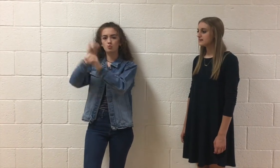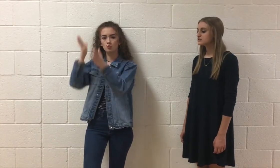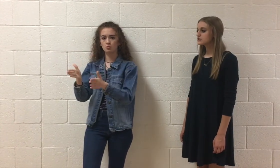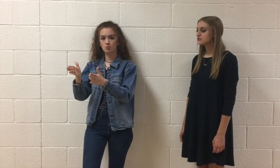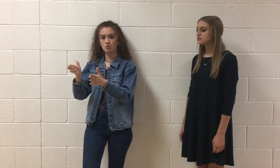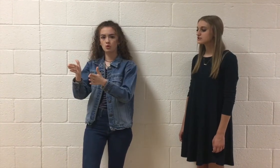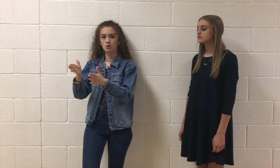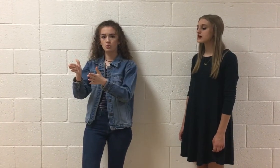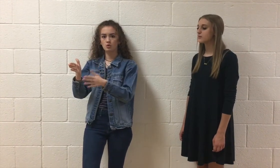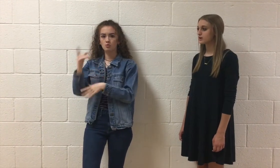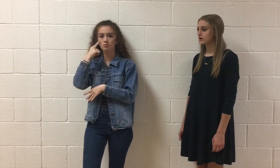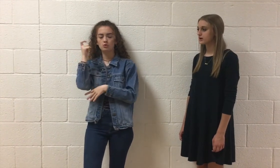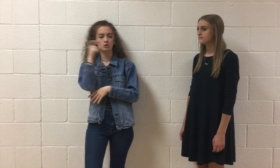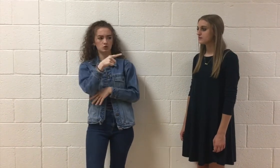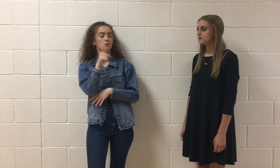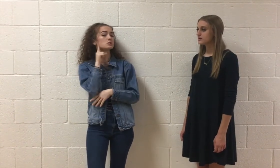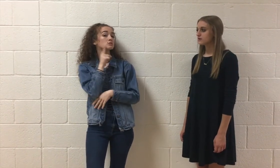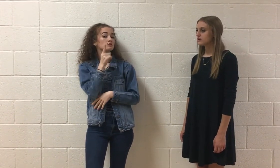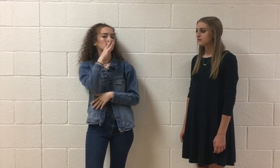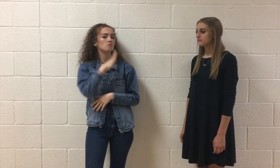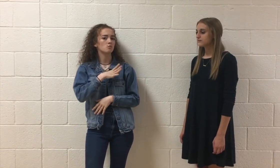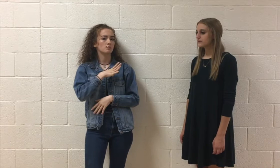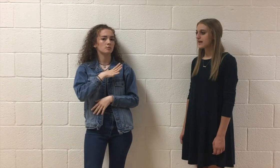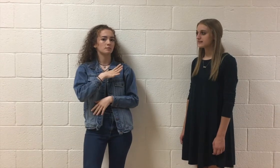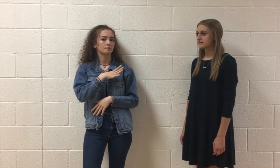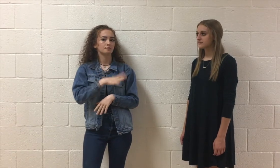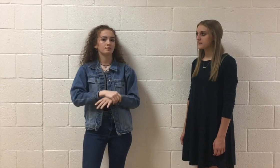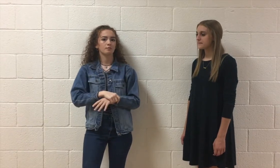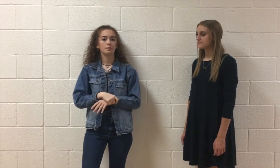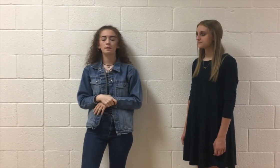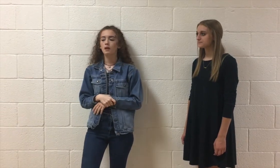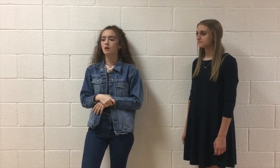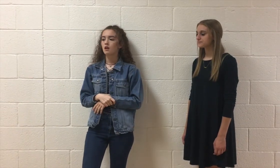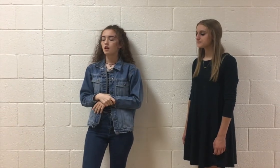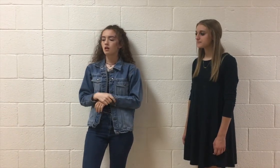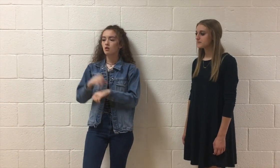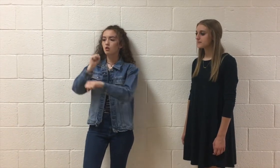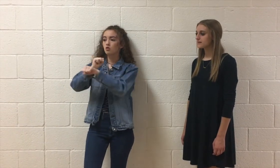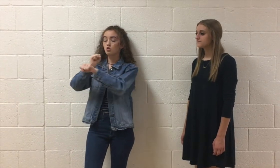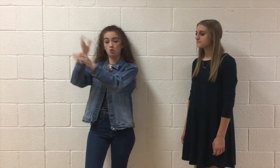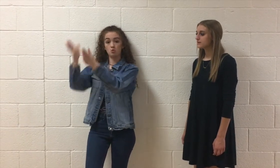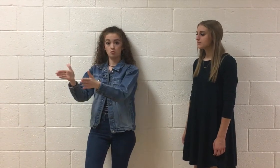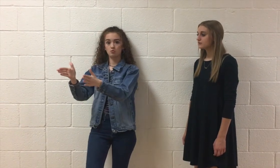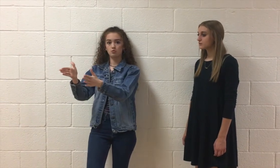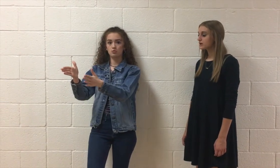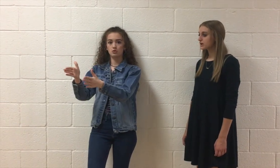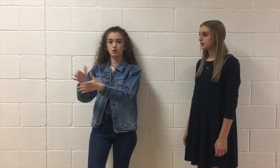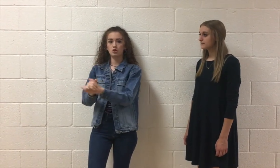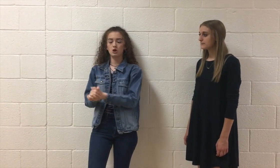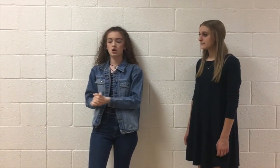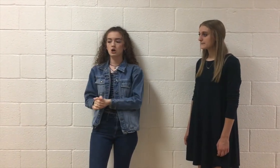and she saw a worker and a deaf woman. The worker